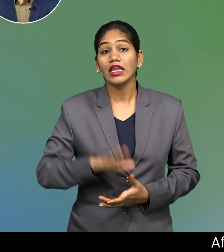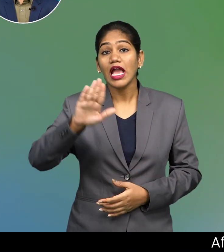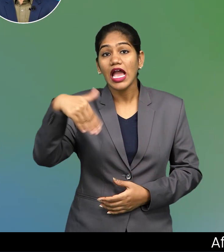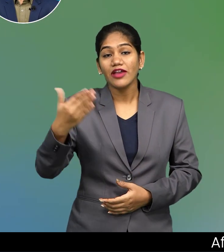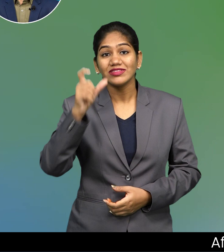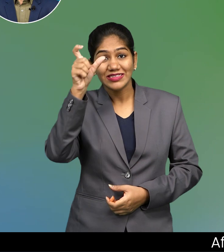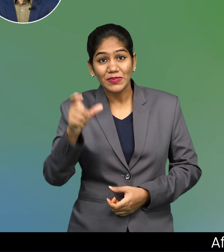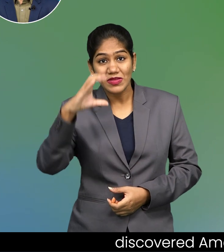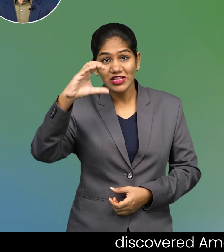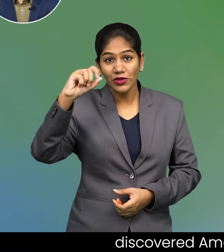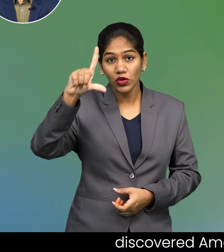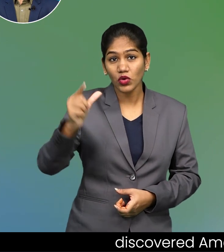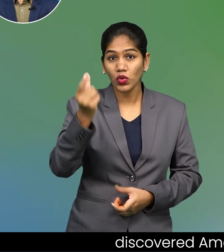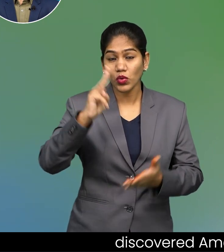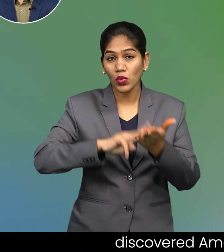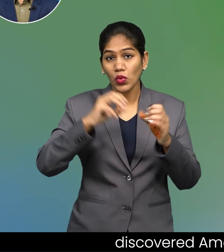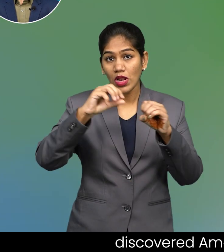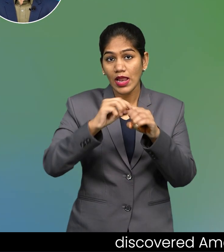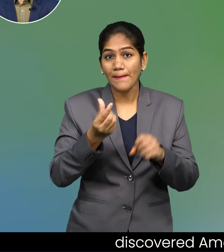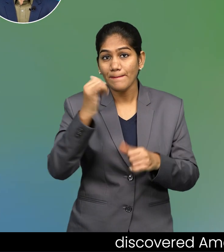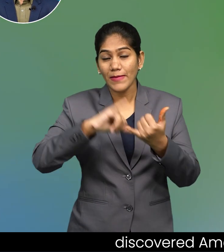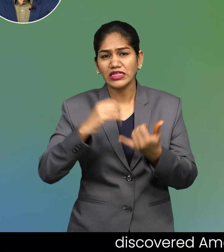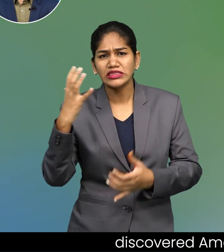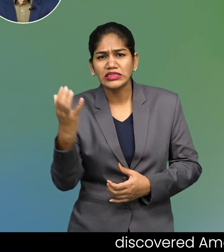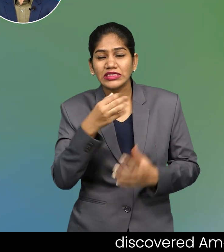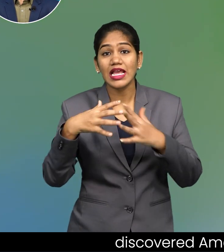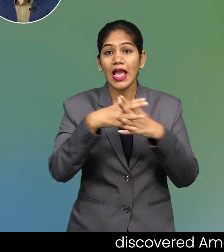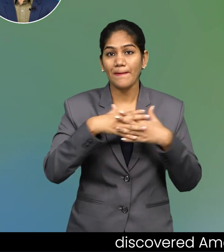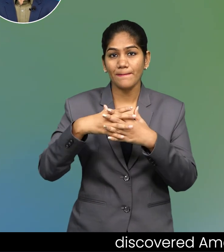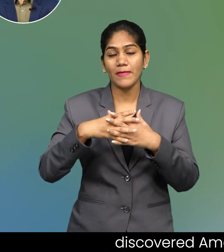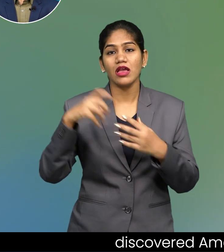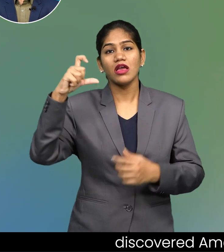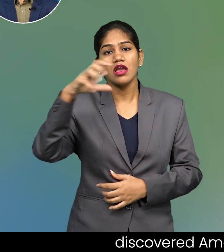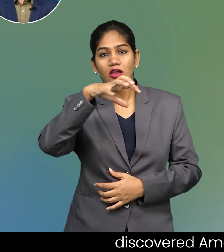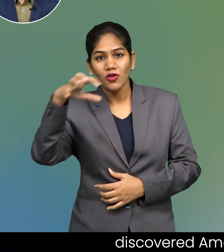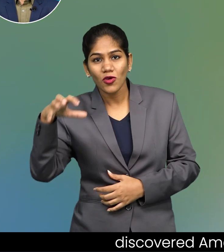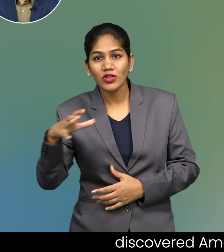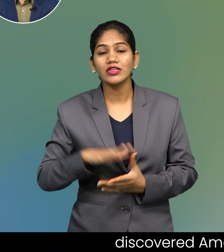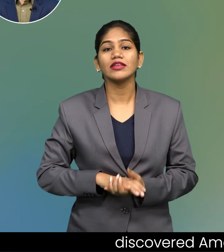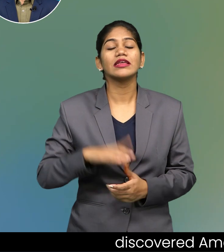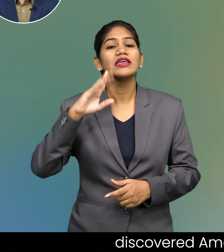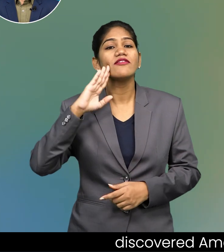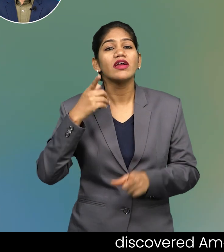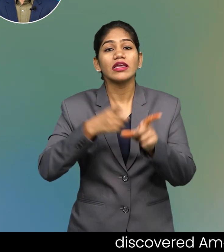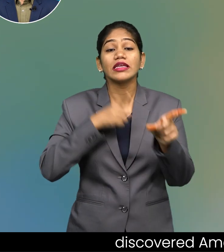After Columbus discovered American continent in 1492 CE,